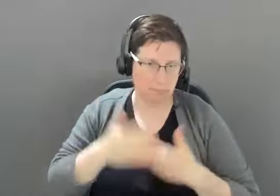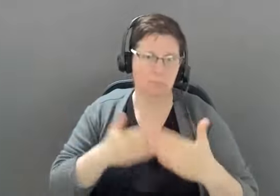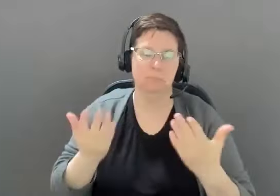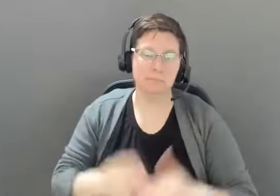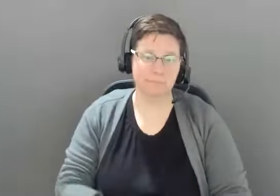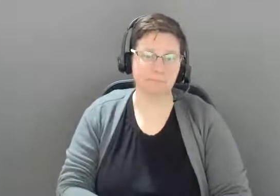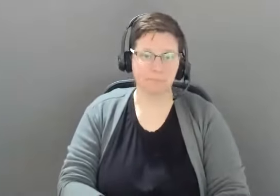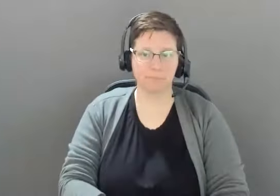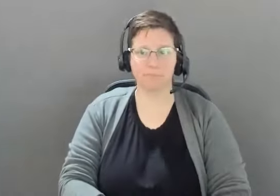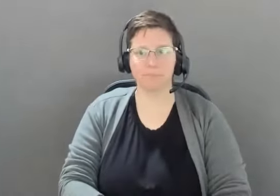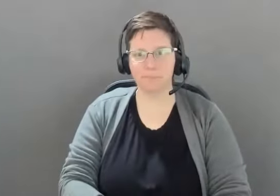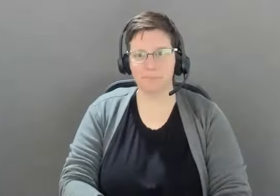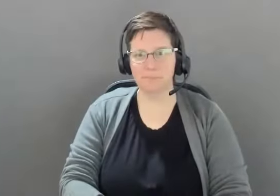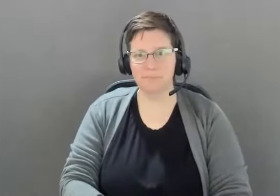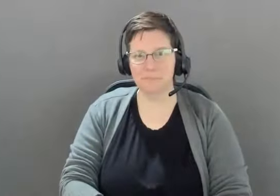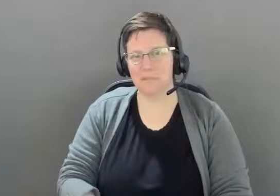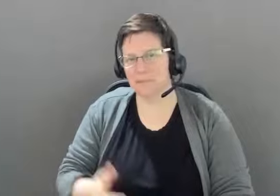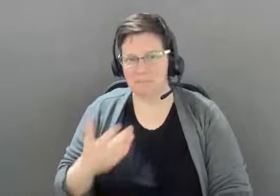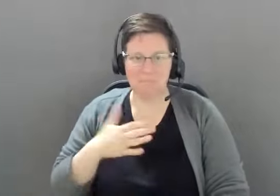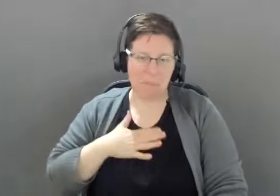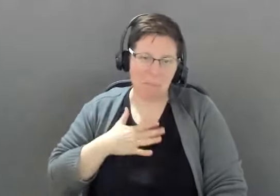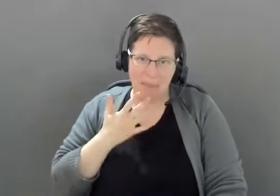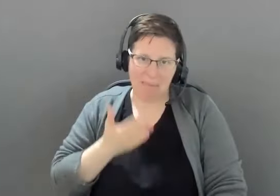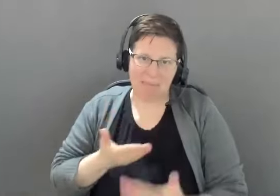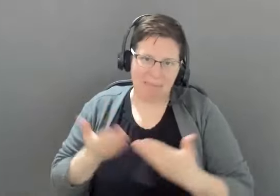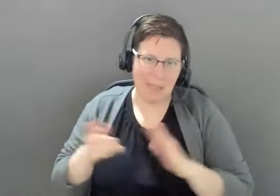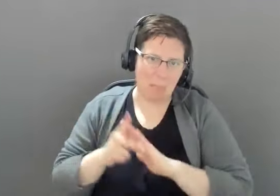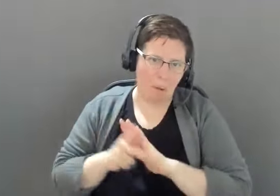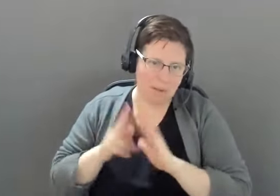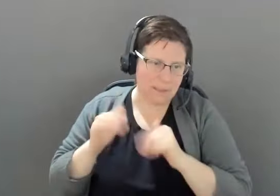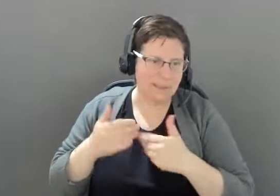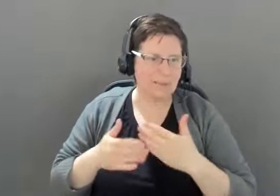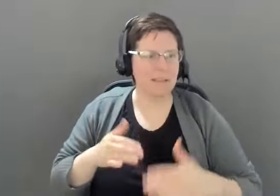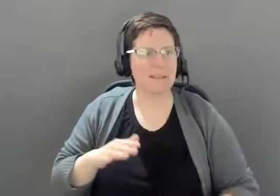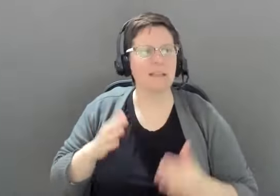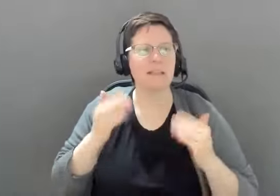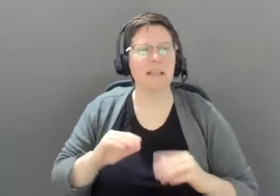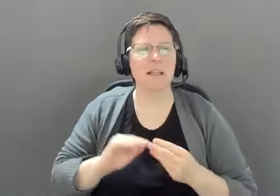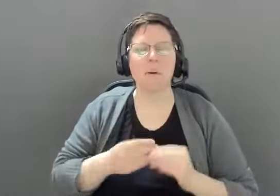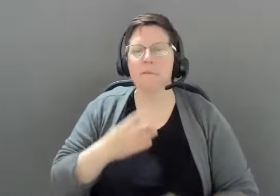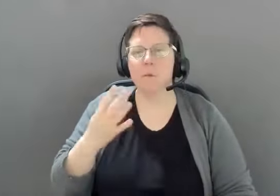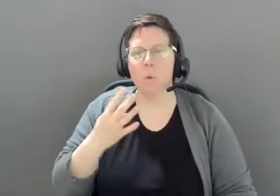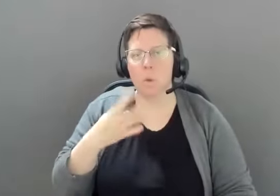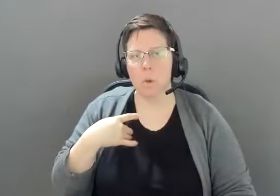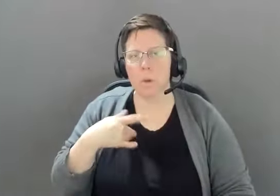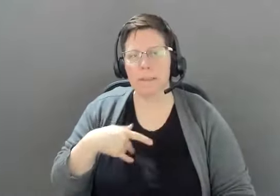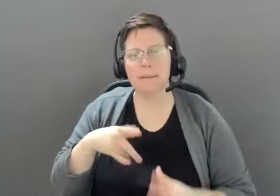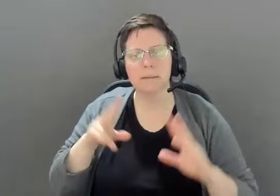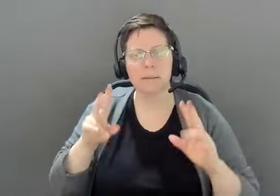but I'm biased because I'm a public servant. The fourth thing is writing a critical path. So once we had